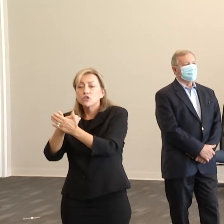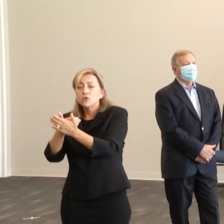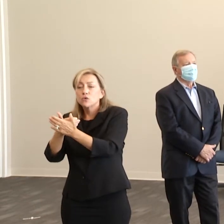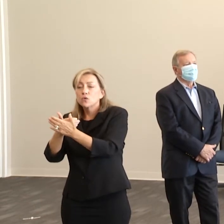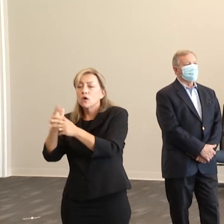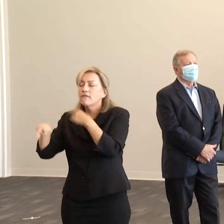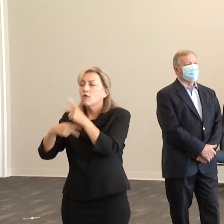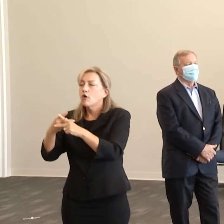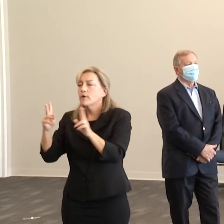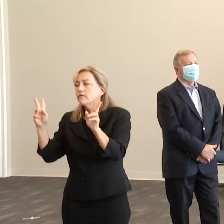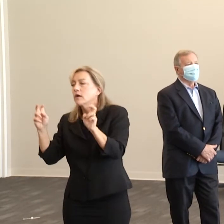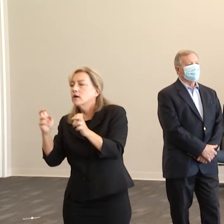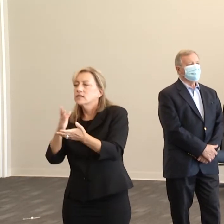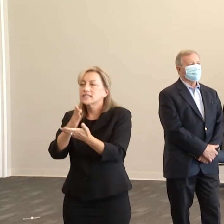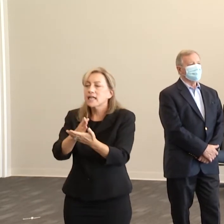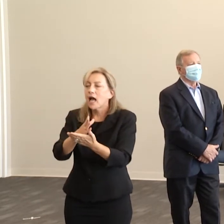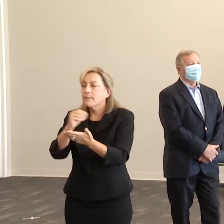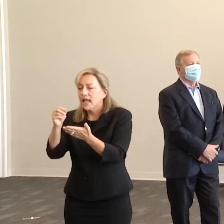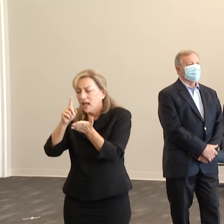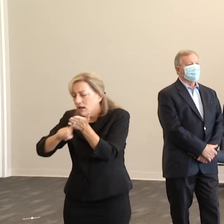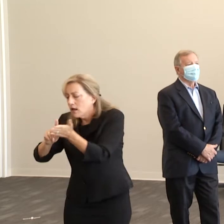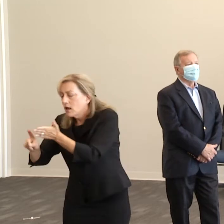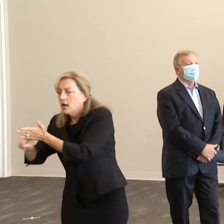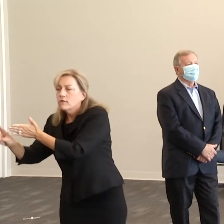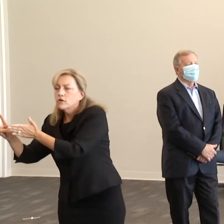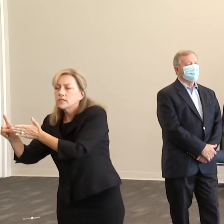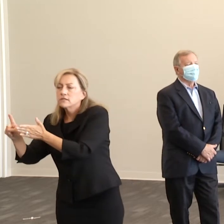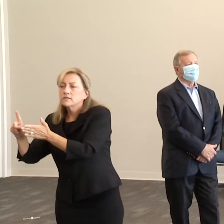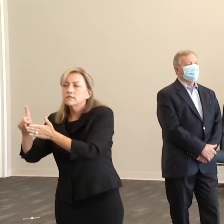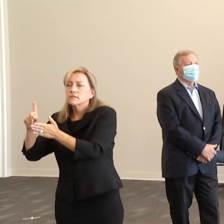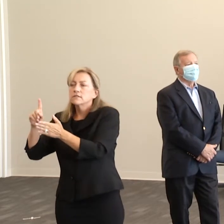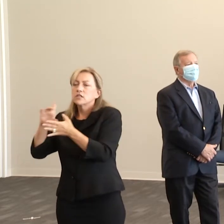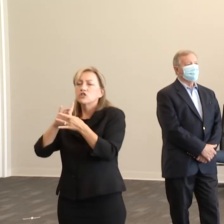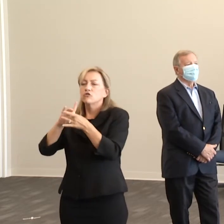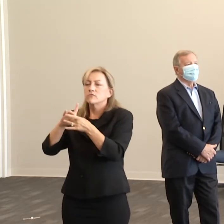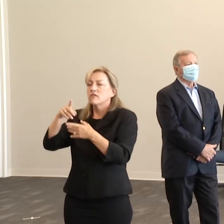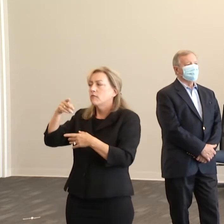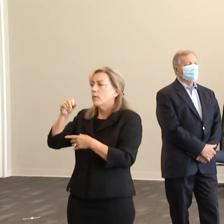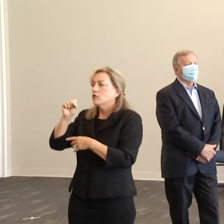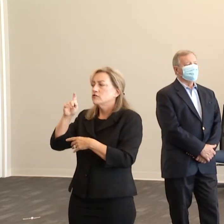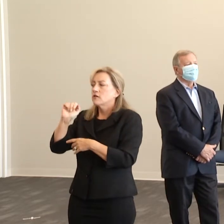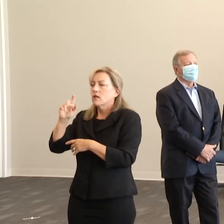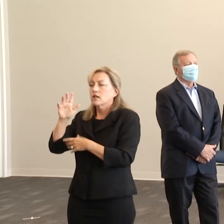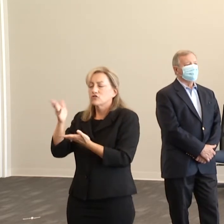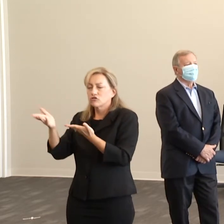frisk in terms of the Postal Service.